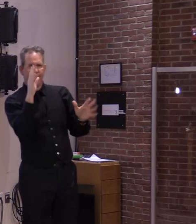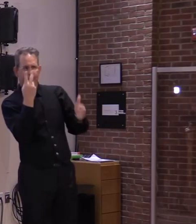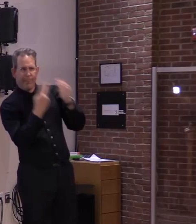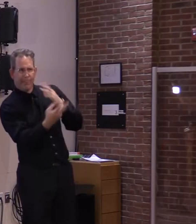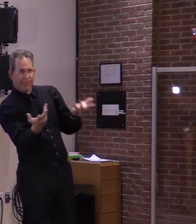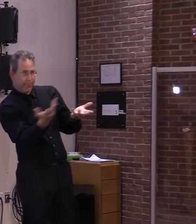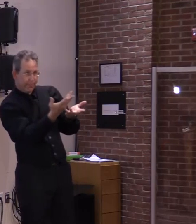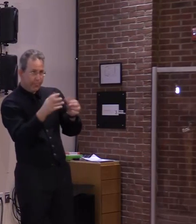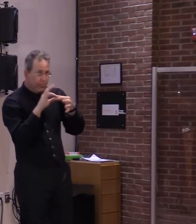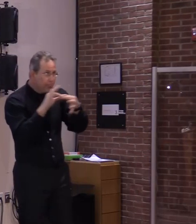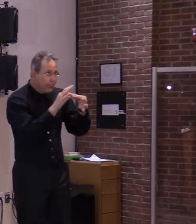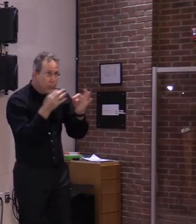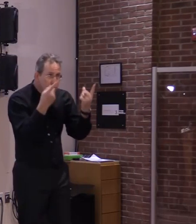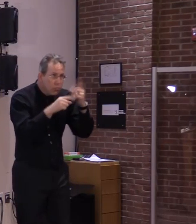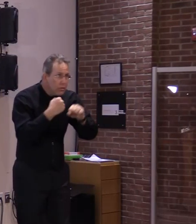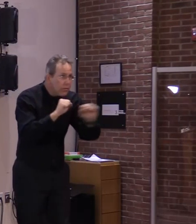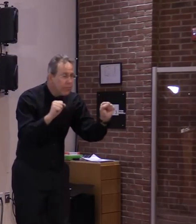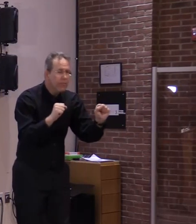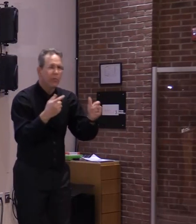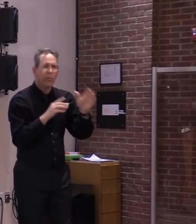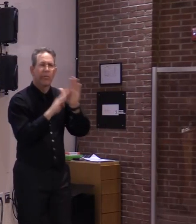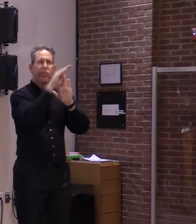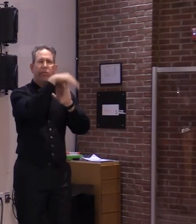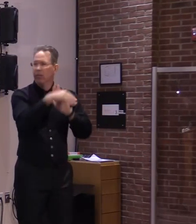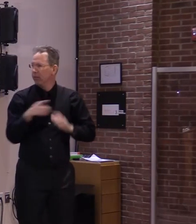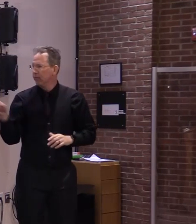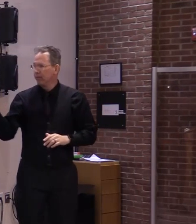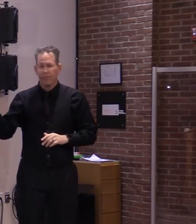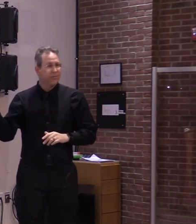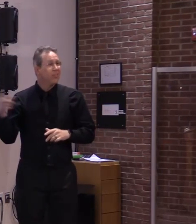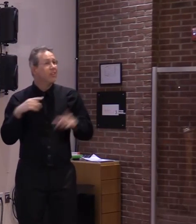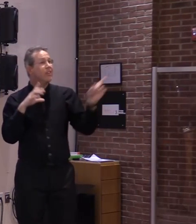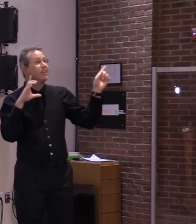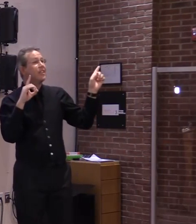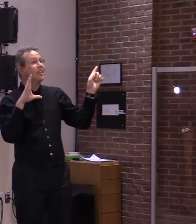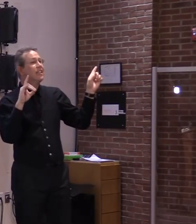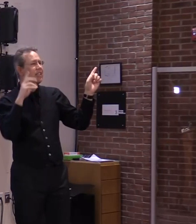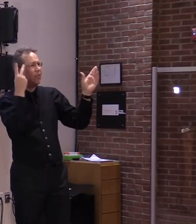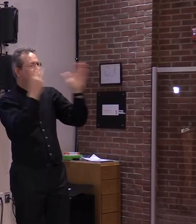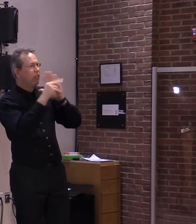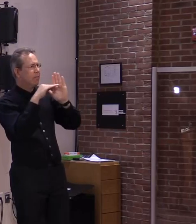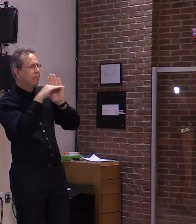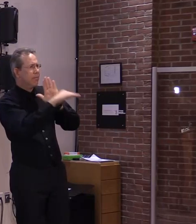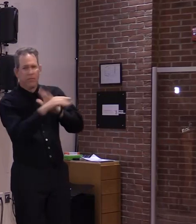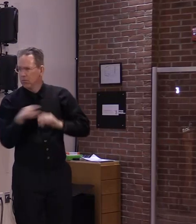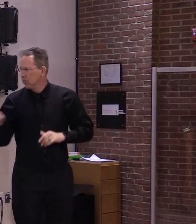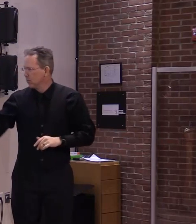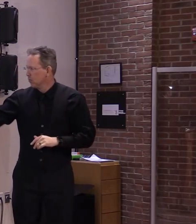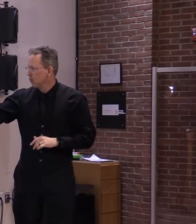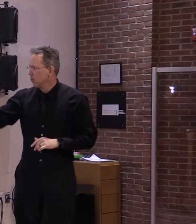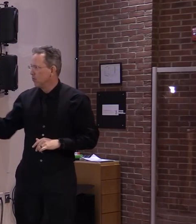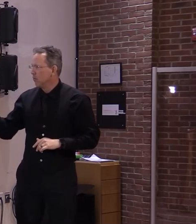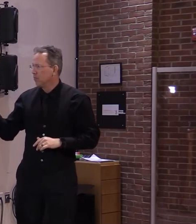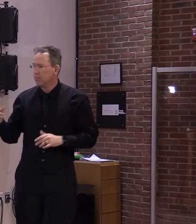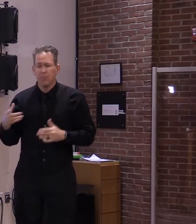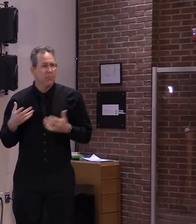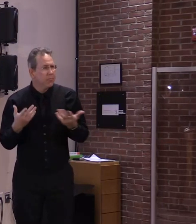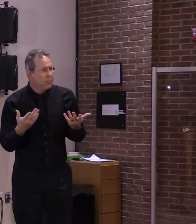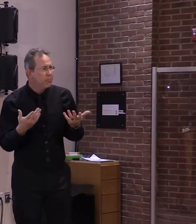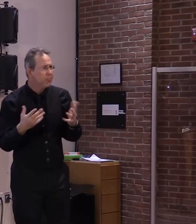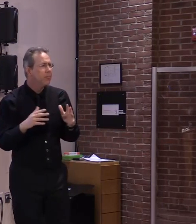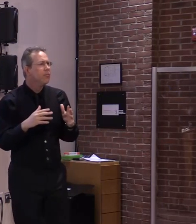30 or so models from across the country, still anticipates our case count to remain relatively stable